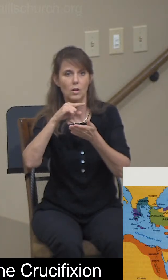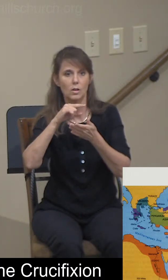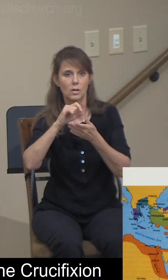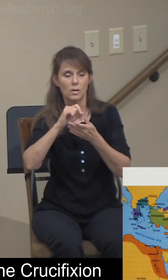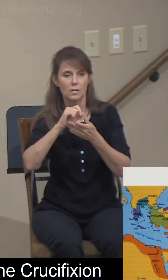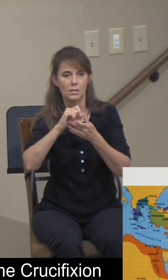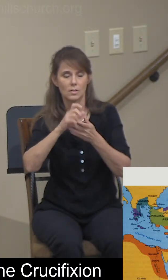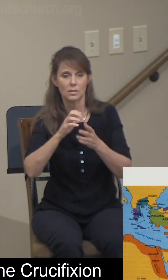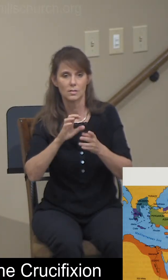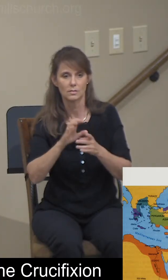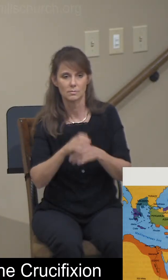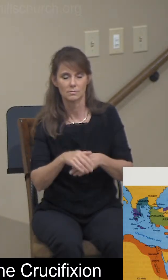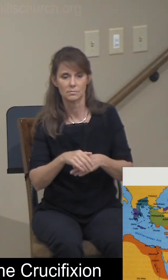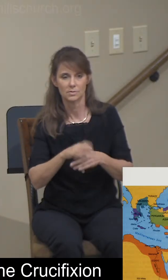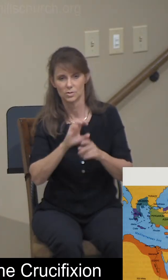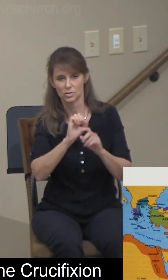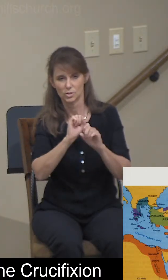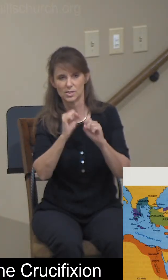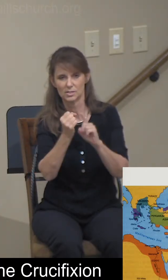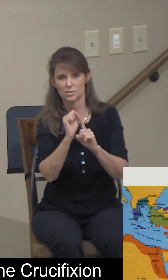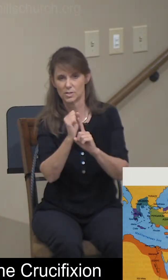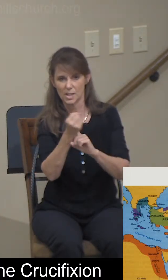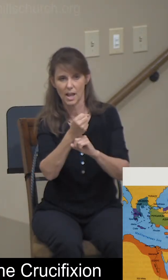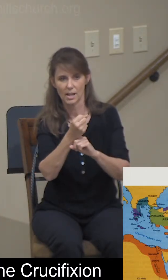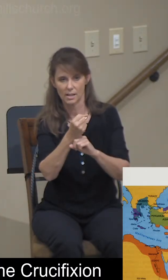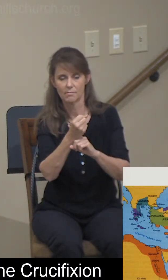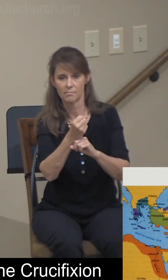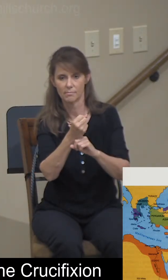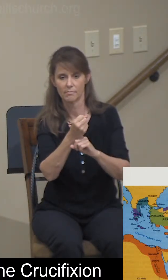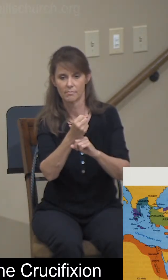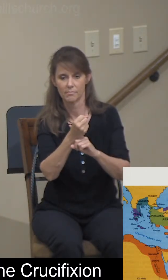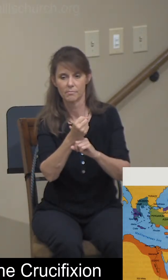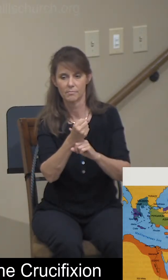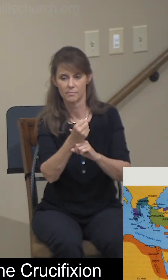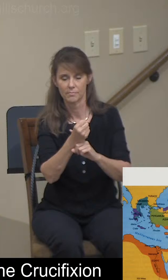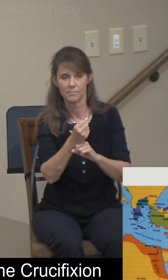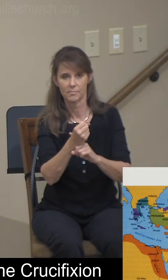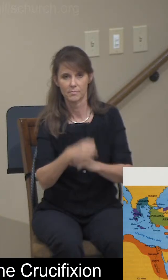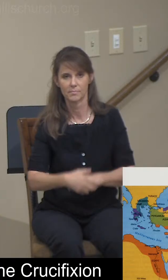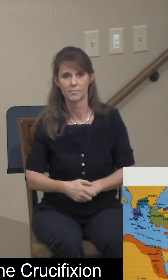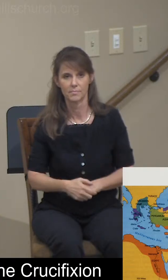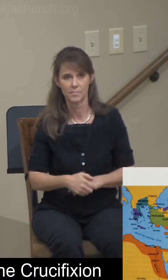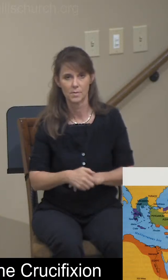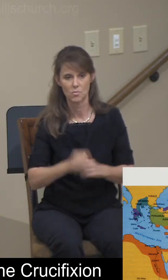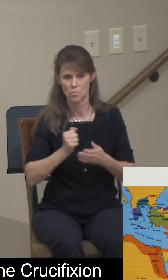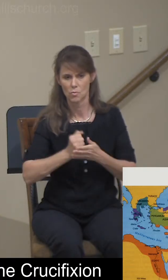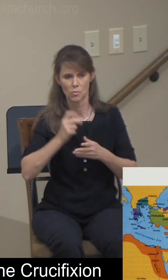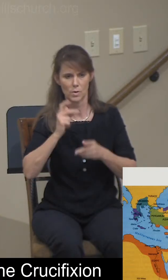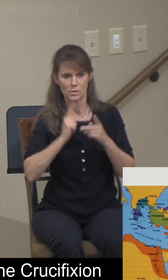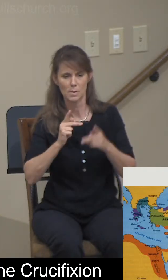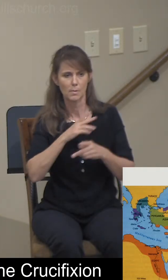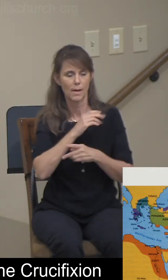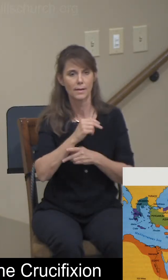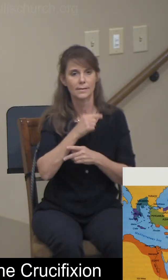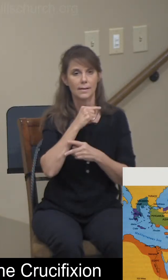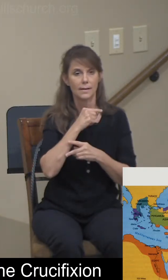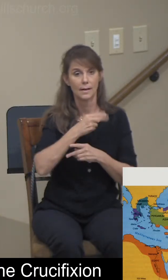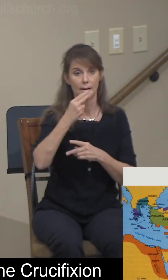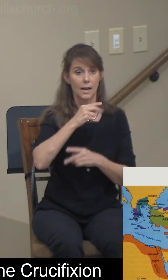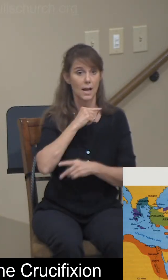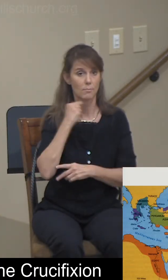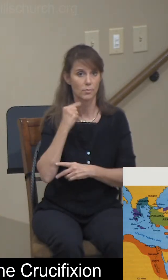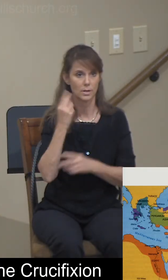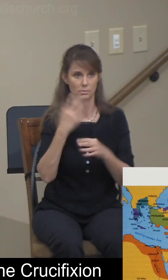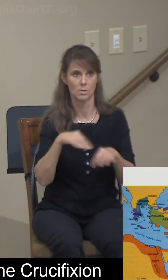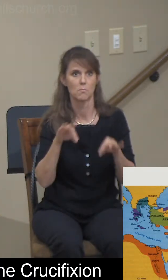is, and this is really important as it sort of establishes over several centuries the role that the upper class and the high priest play.